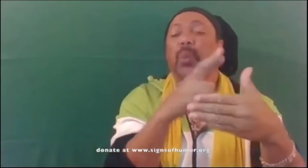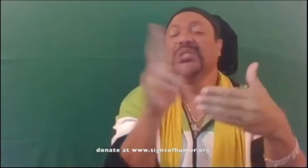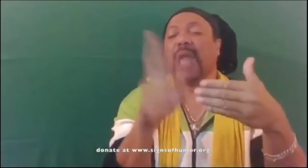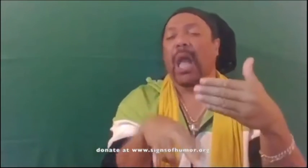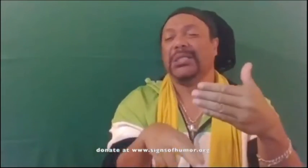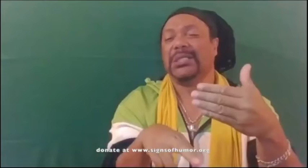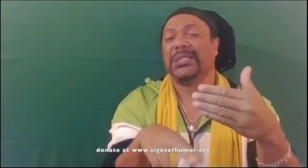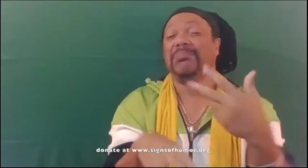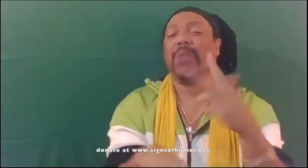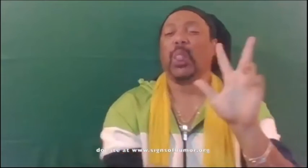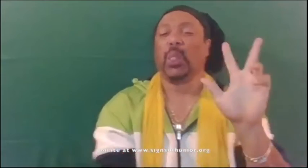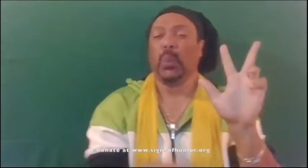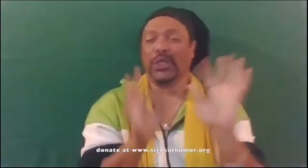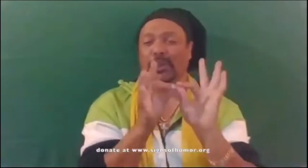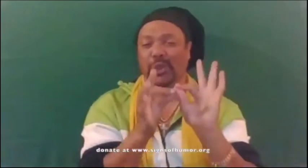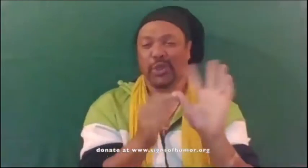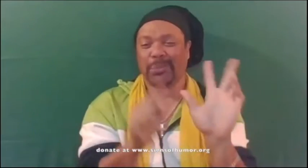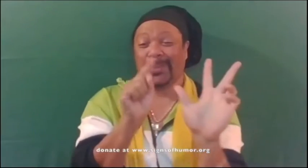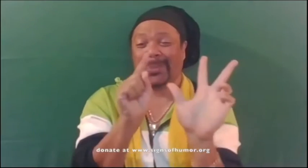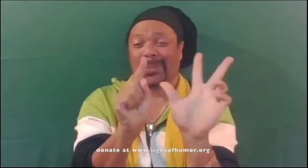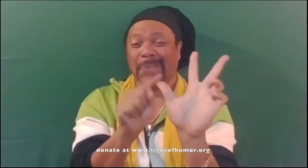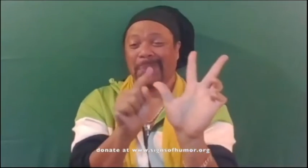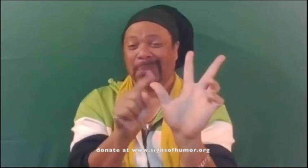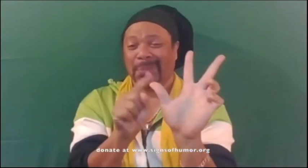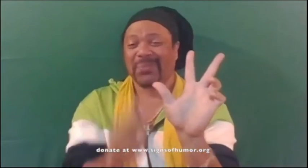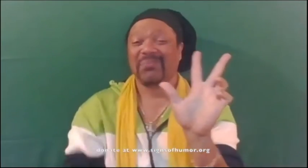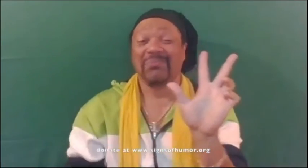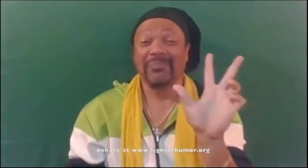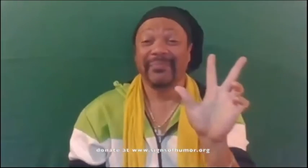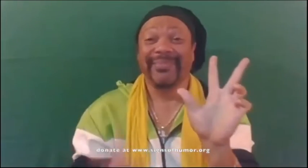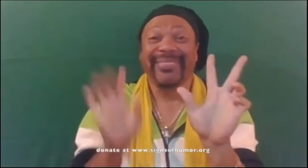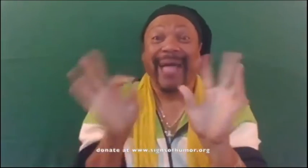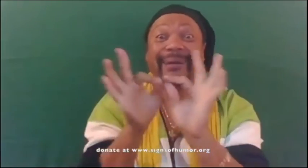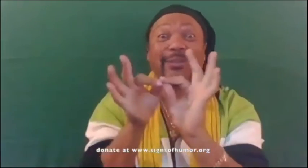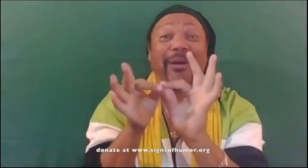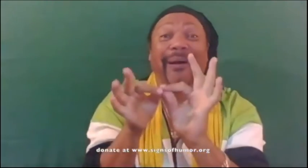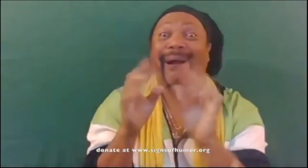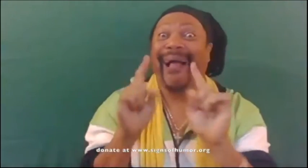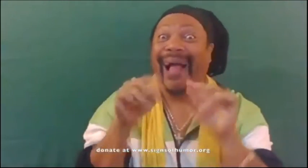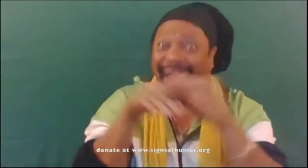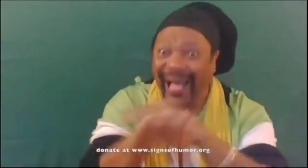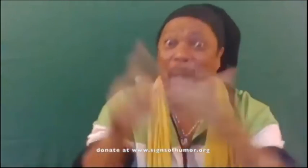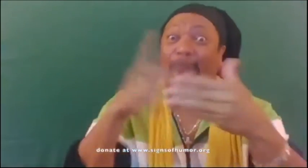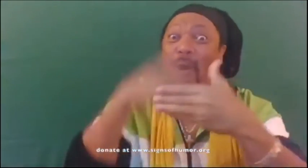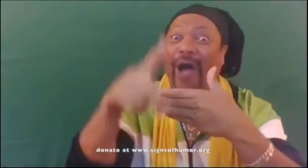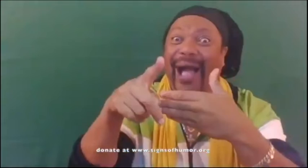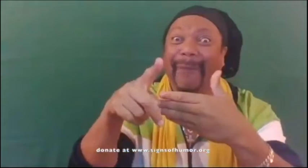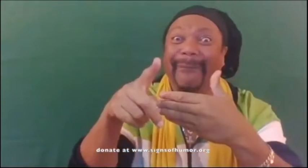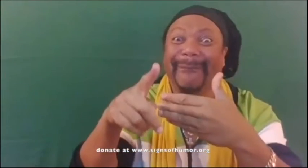intended. I just want to see what the results are. There's 3 different kinds of interpreters that I see, just on my own life experience. You have the